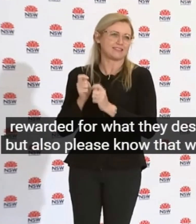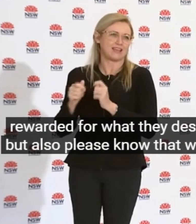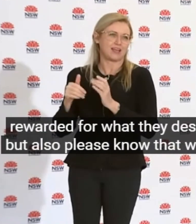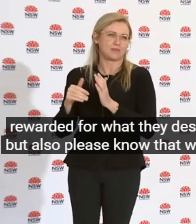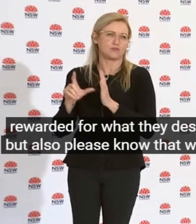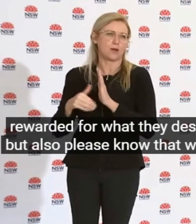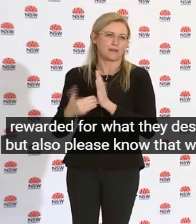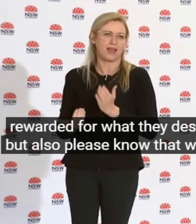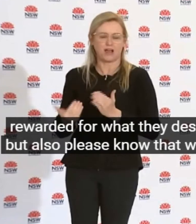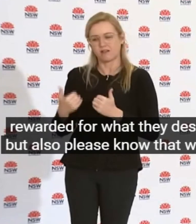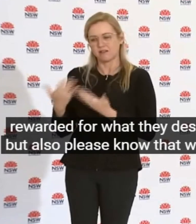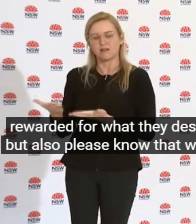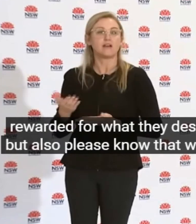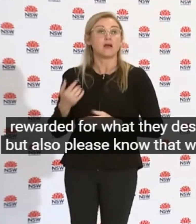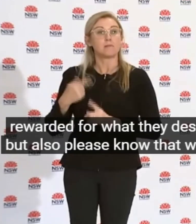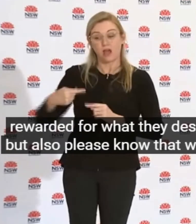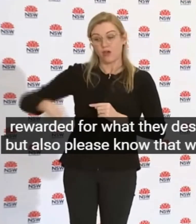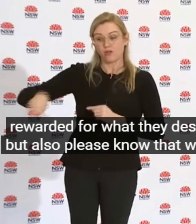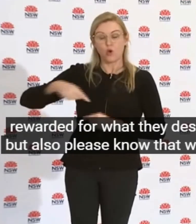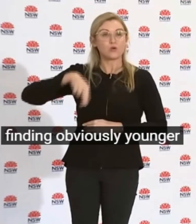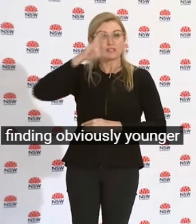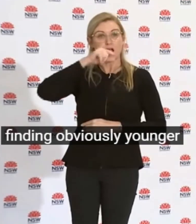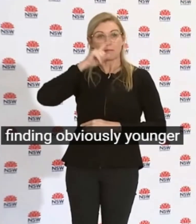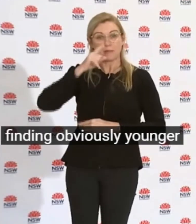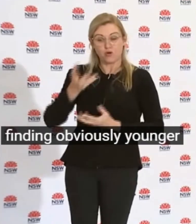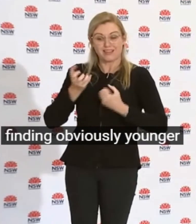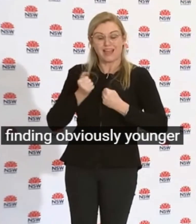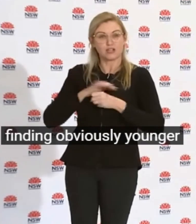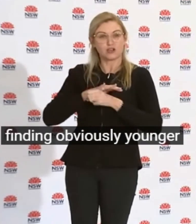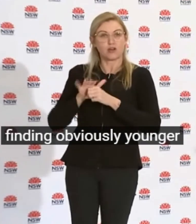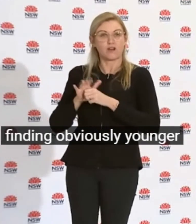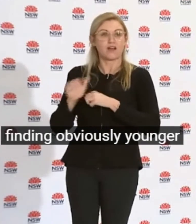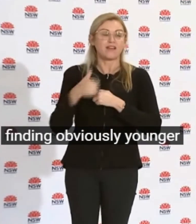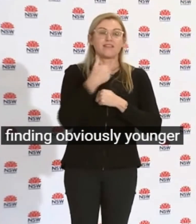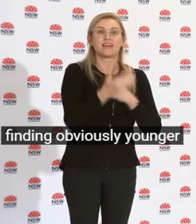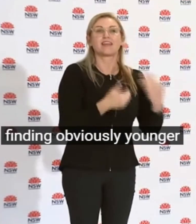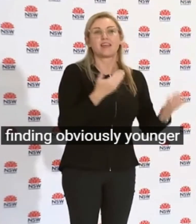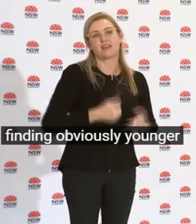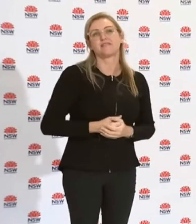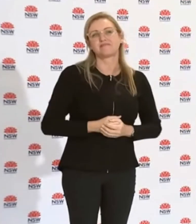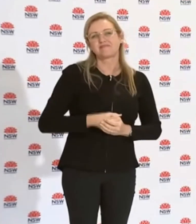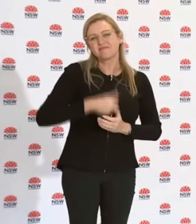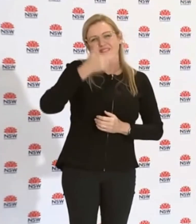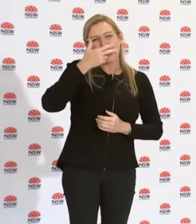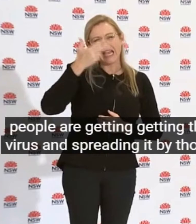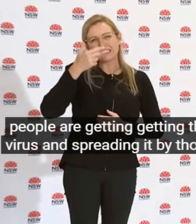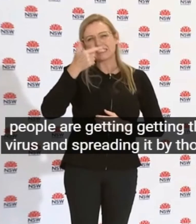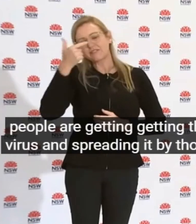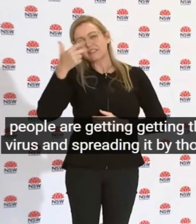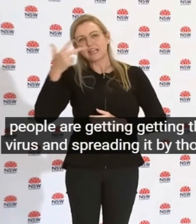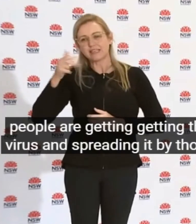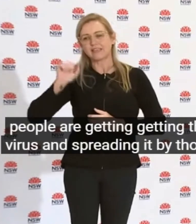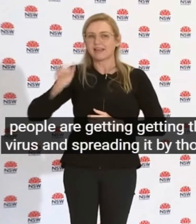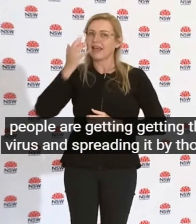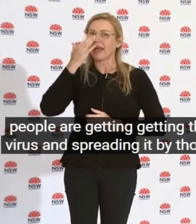younger people are getting the virus and spreading it, those older adolescents. And so it's also a mitigation. It's also a